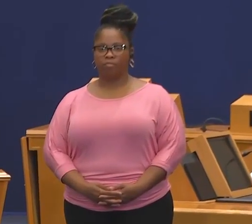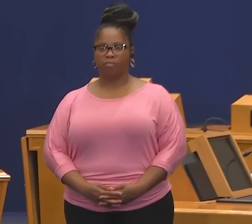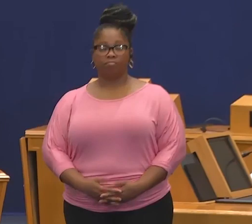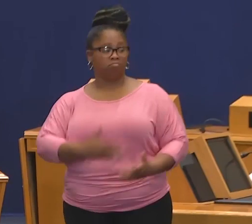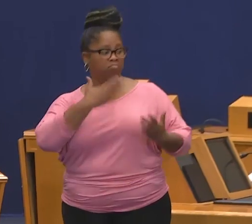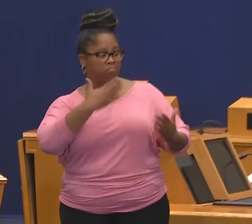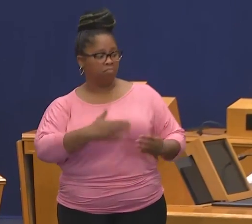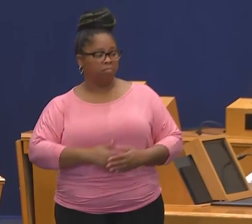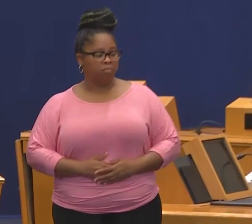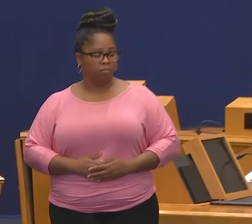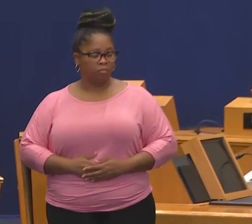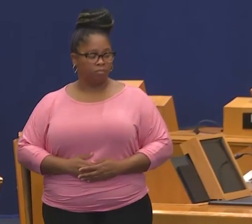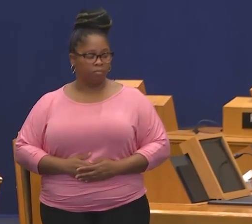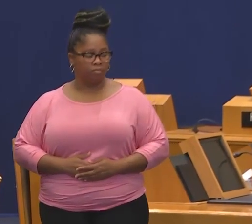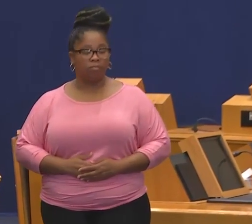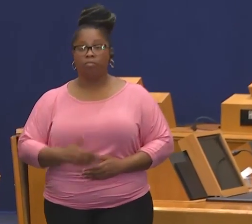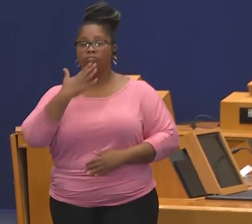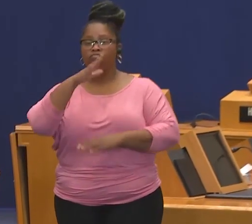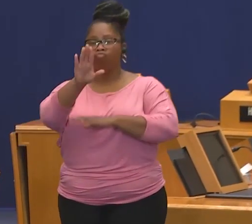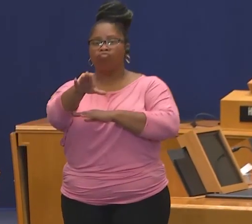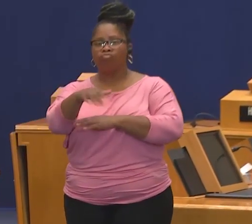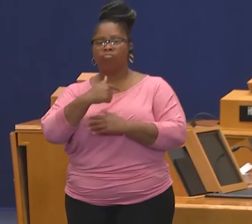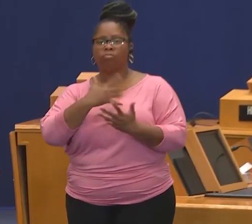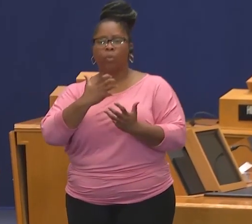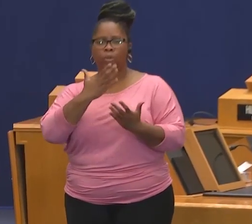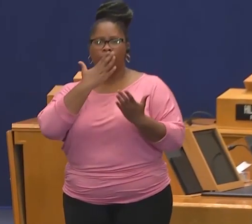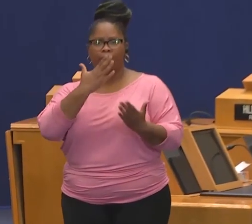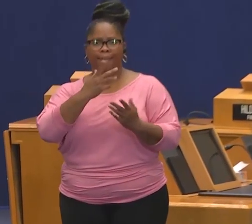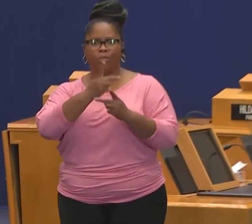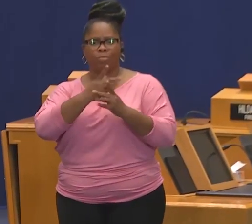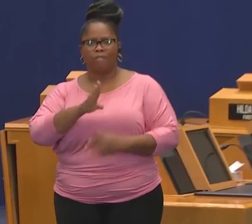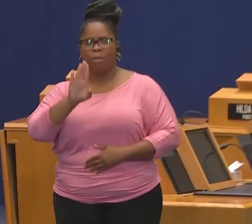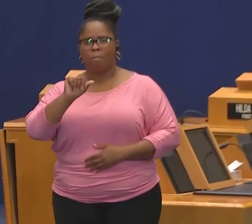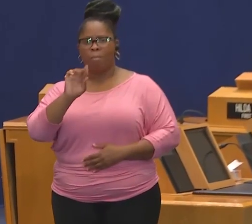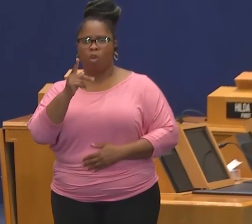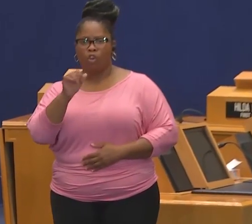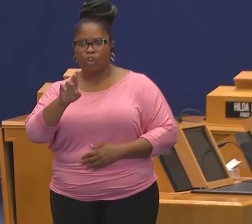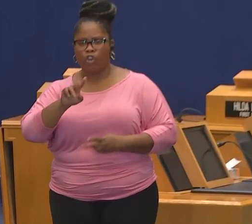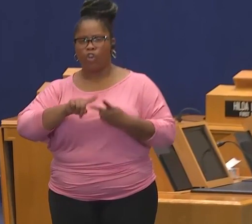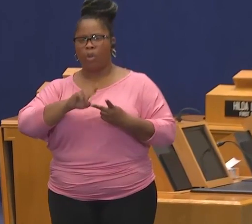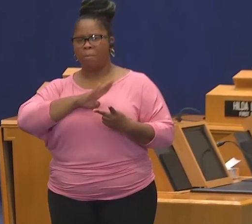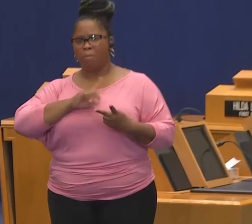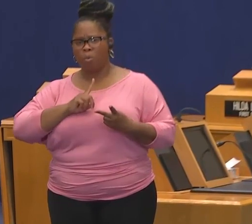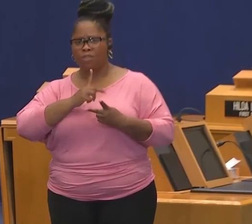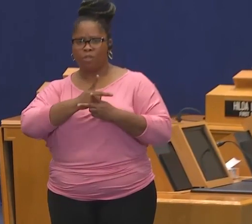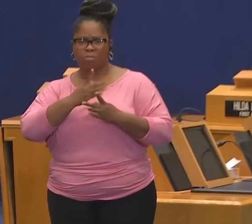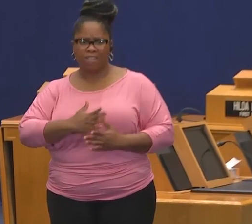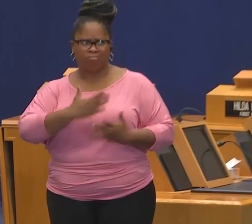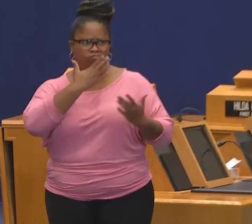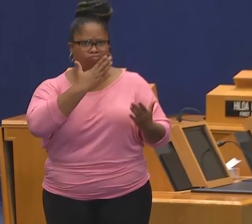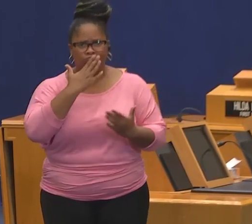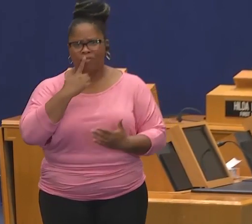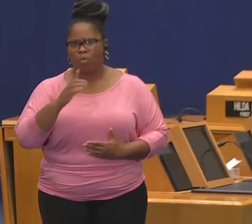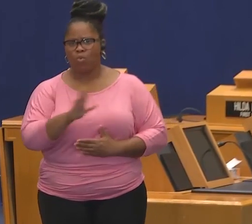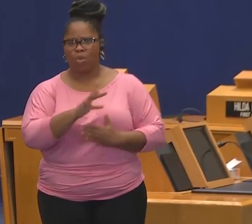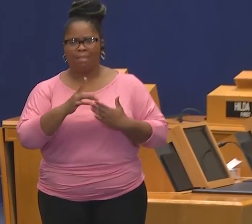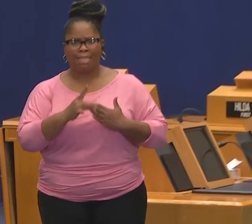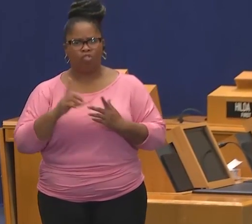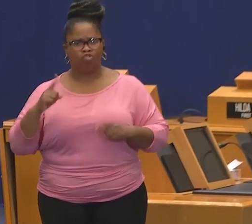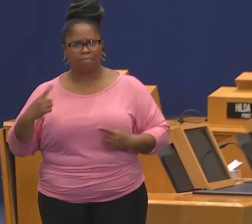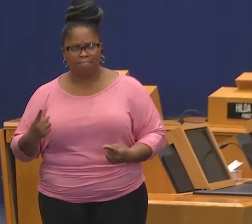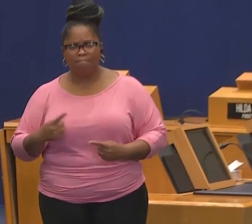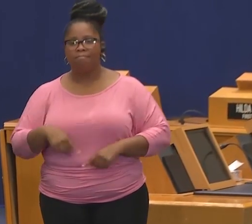Thank you. Good afternoon. I want to thank Supervisor Barger and the Board of Supervisors for their leadership. I